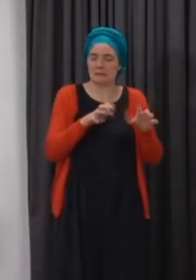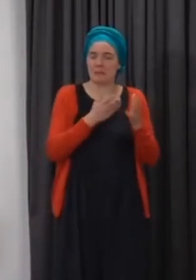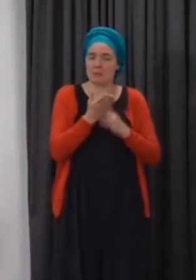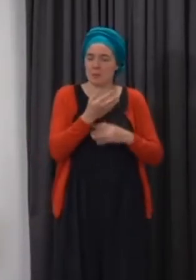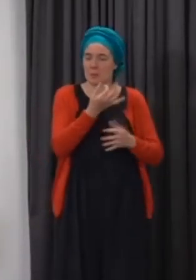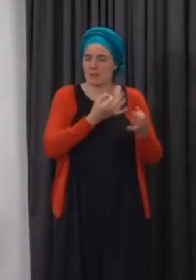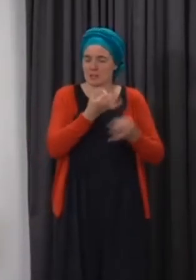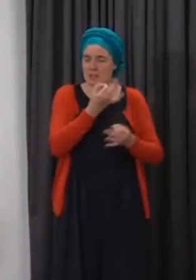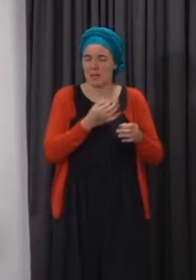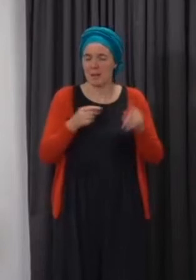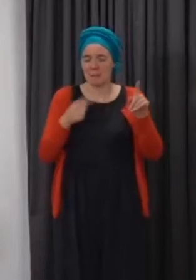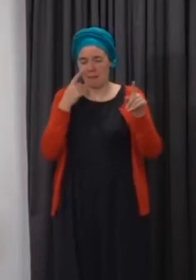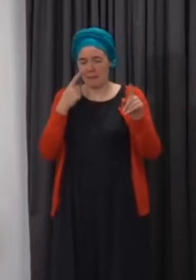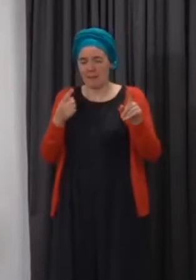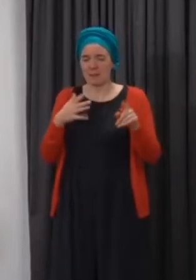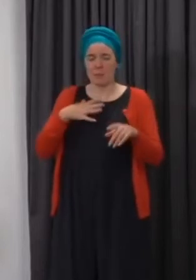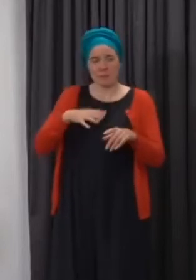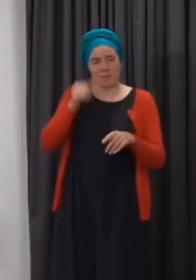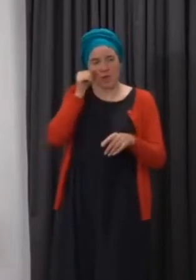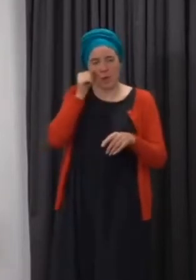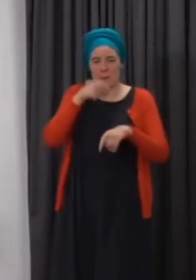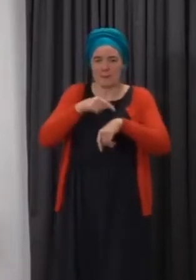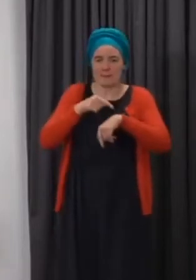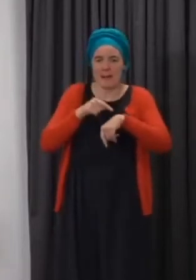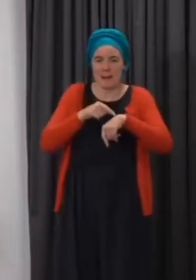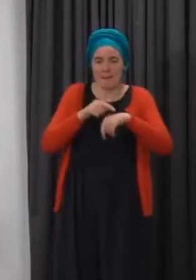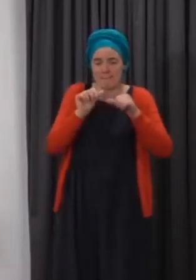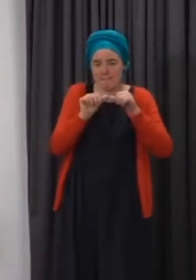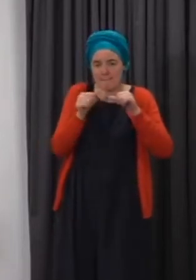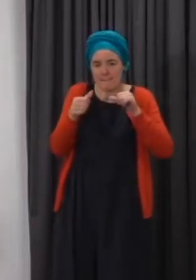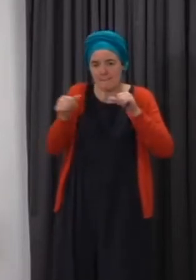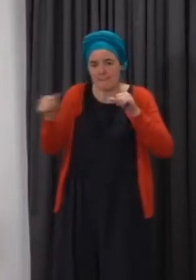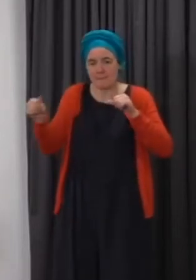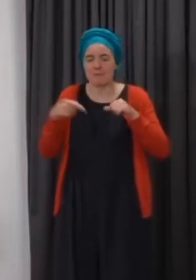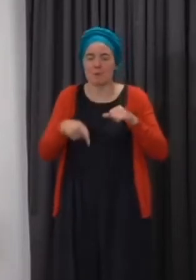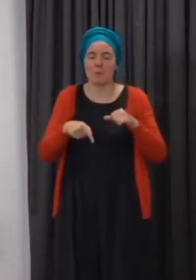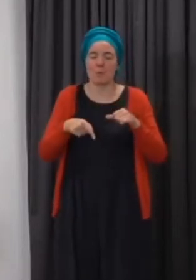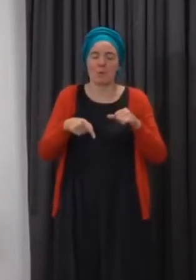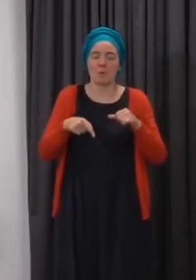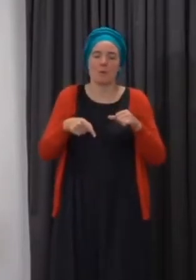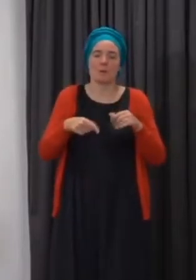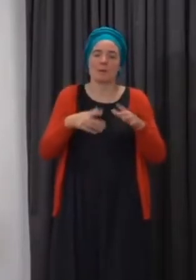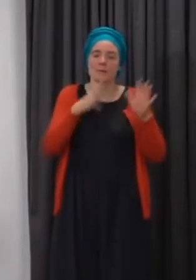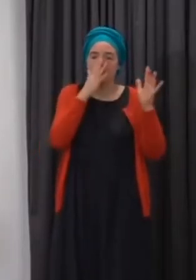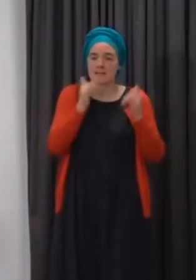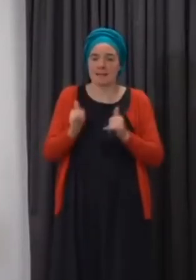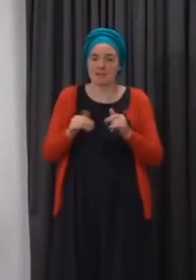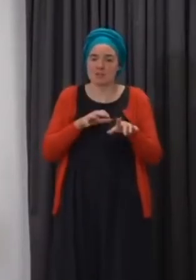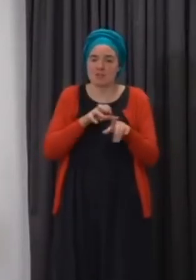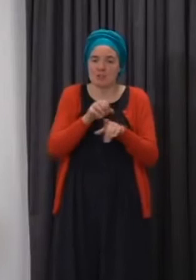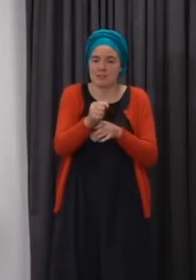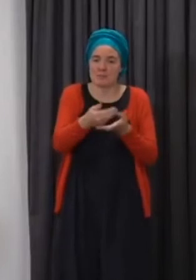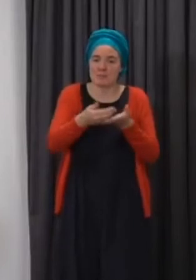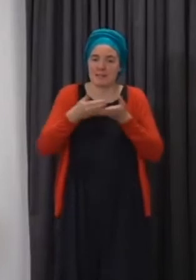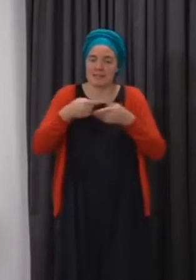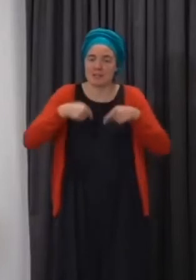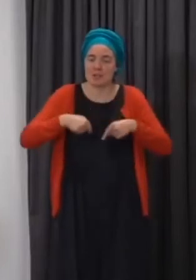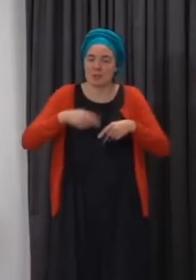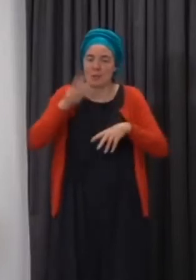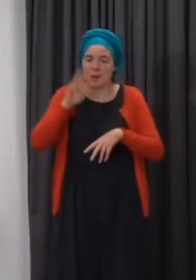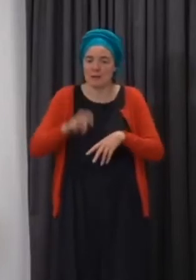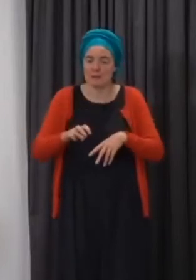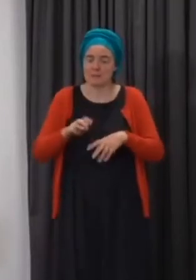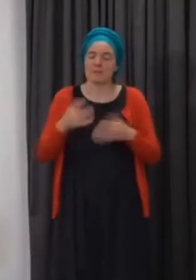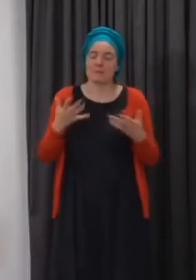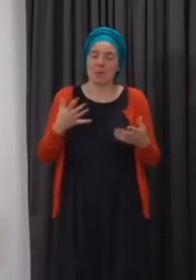the test, trace and protect mechanisms in Wales, we are aiming to have that in place at the end of May. I think we need to